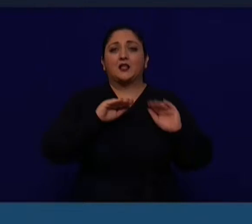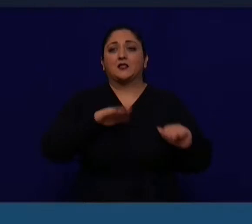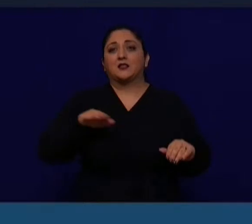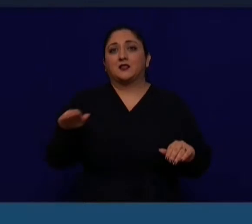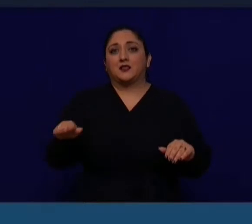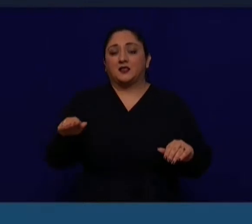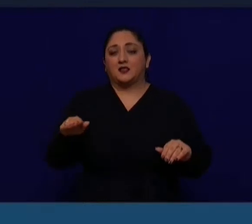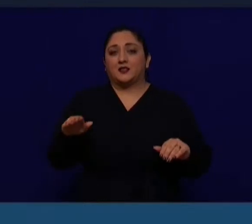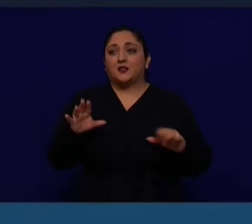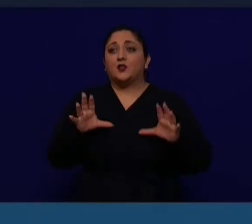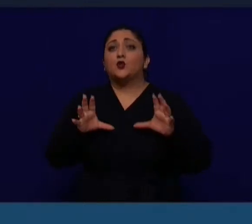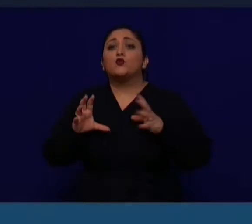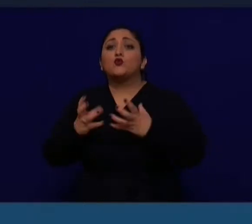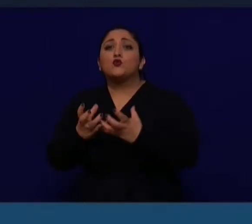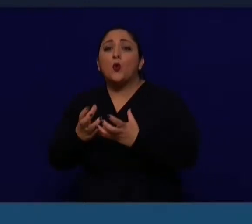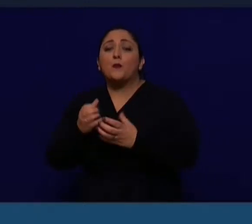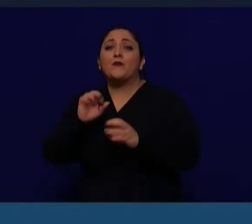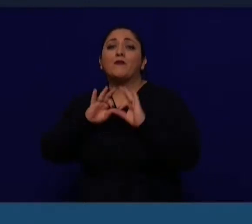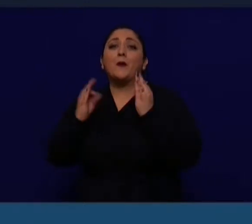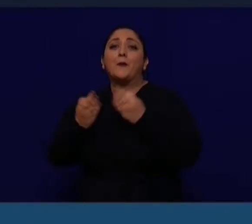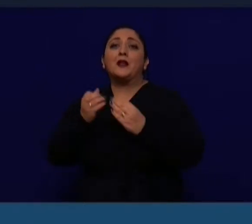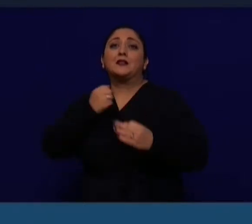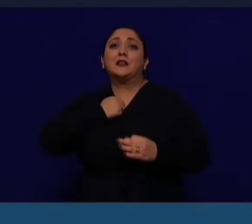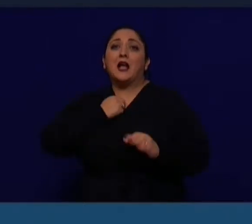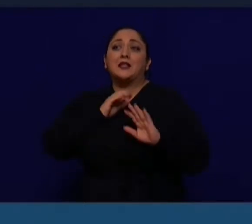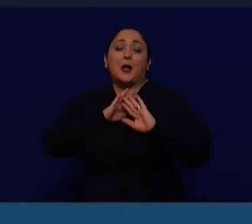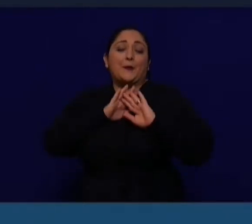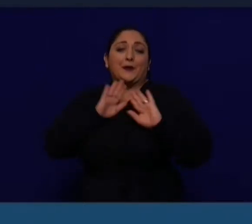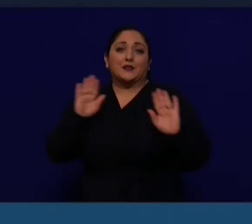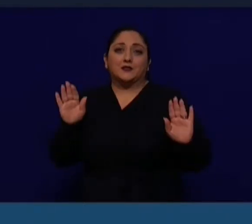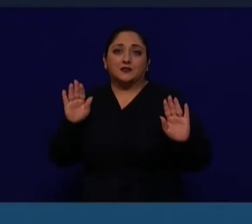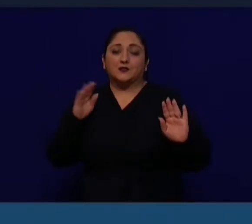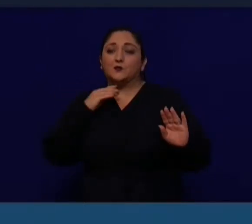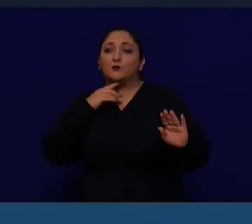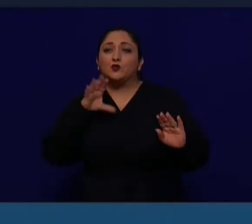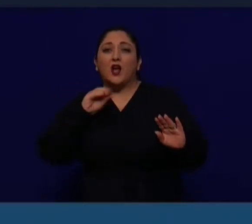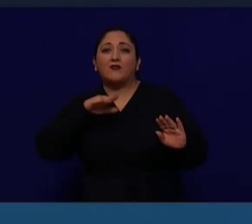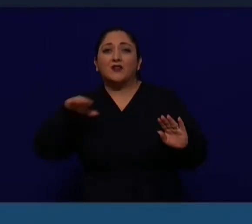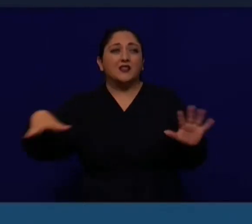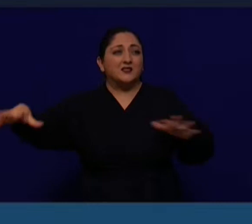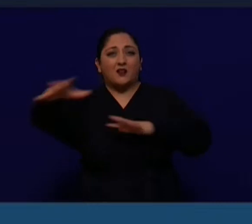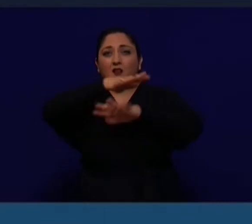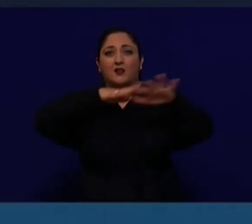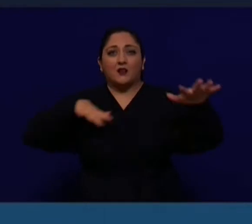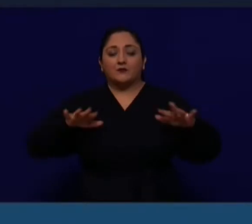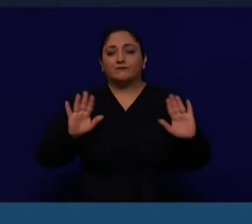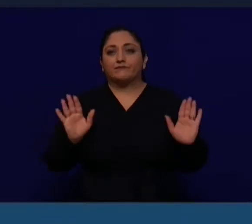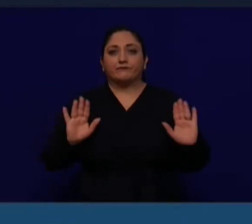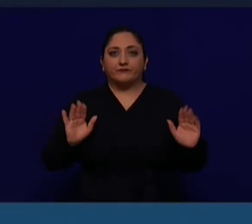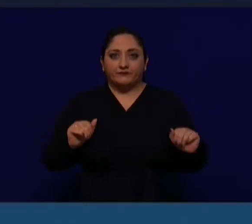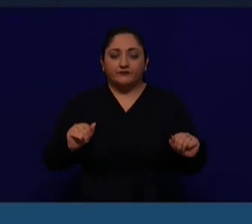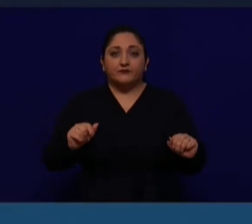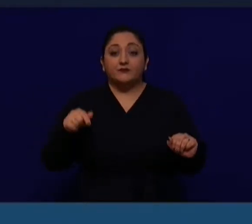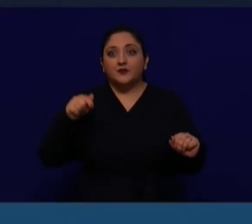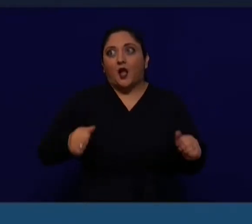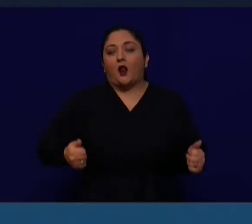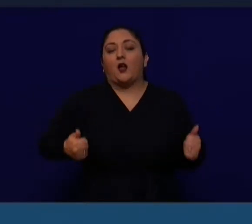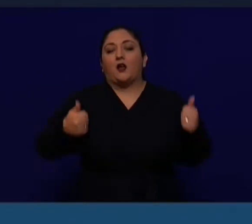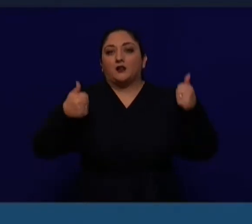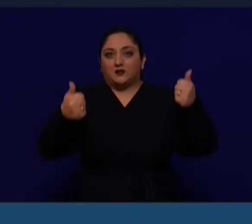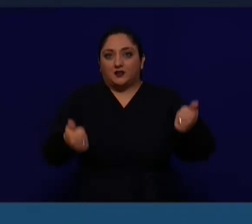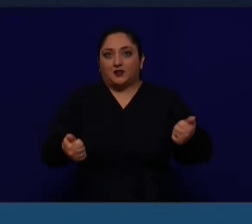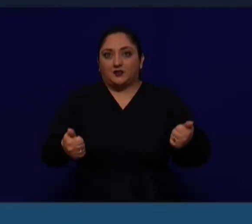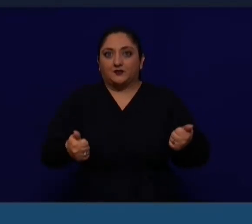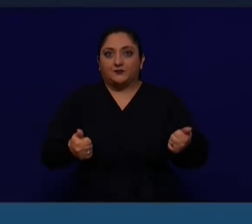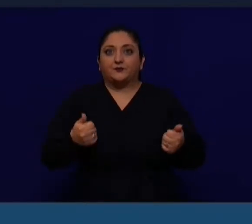in-nies tal-household tagħna. Dak huwa l-bubble tagħna tad-dar tagħna li inti għandek in-nies li jgħixu fl-istess dar. Dak huwa l-aqwa mod li inti